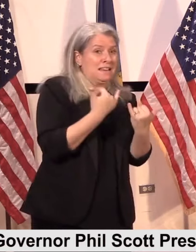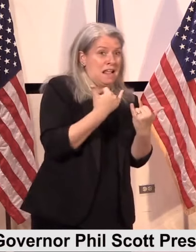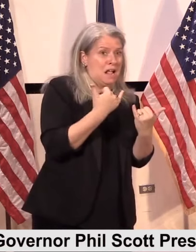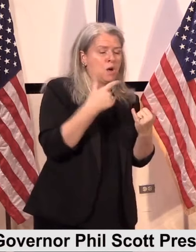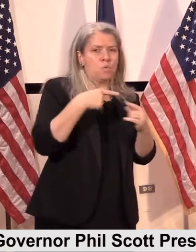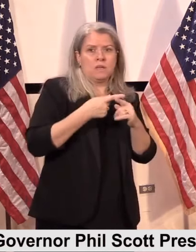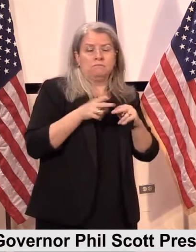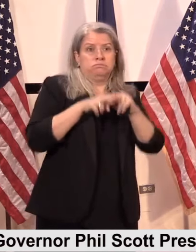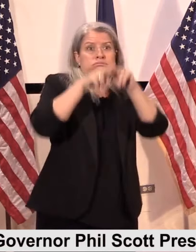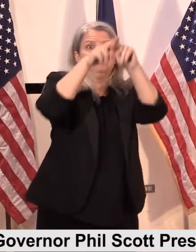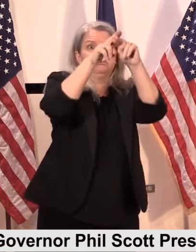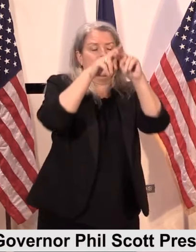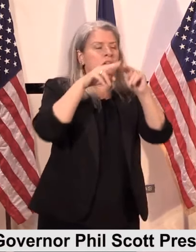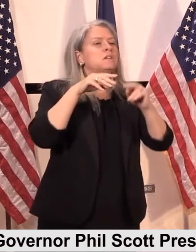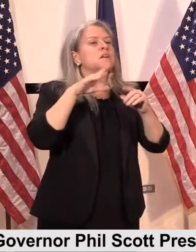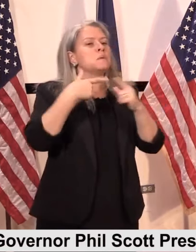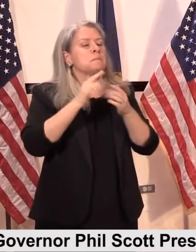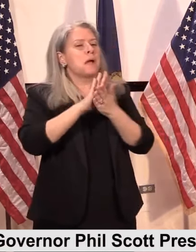Thank you, sir.